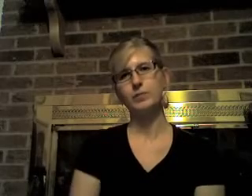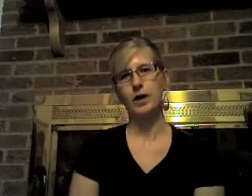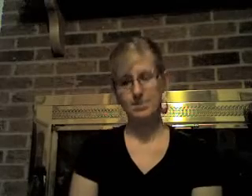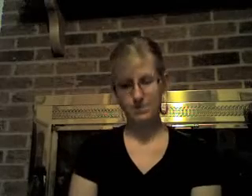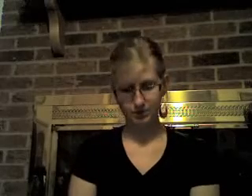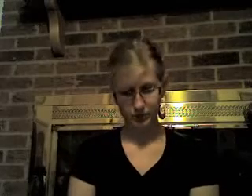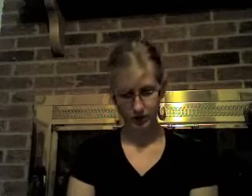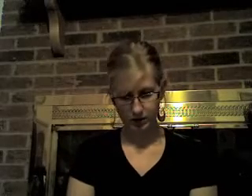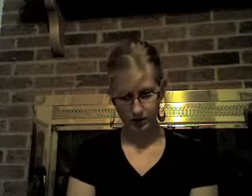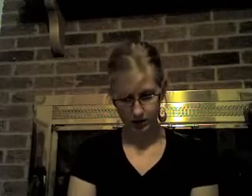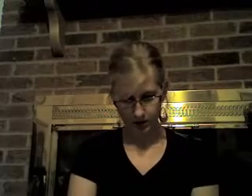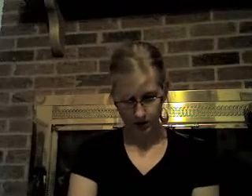Okay?